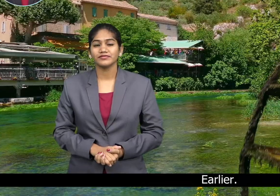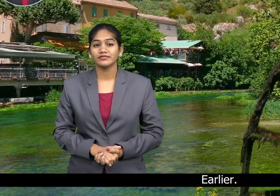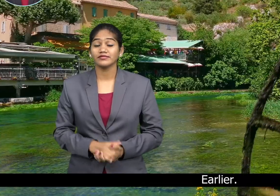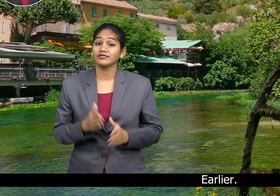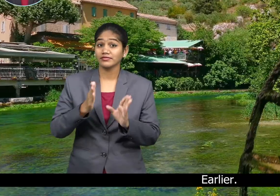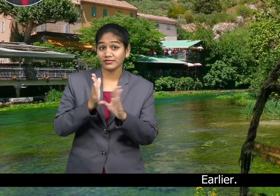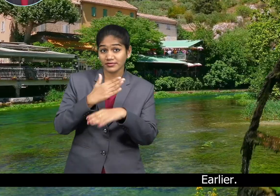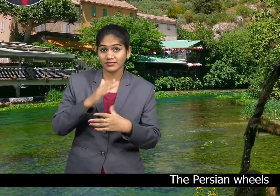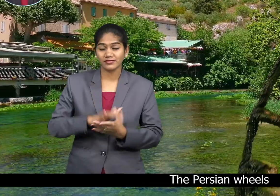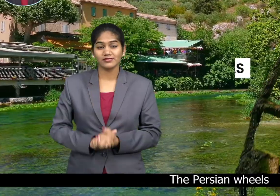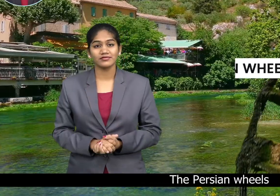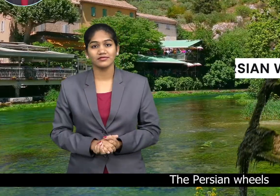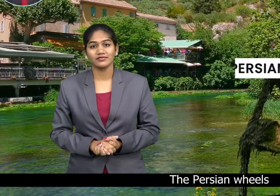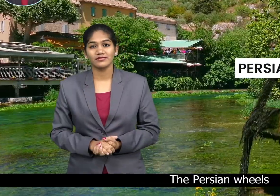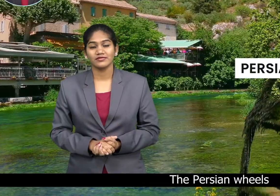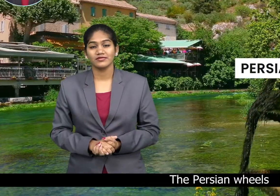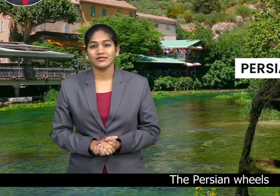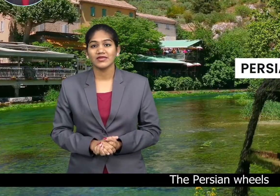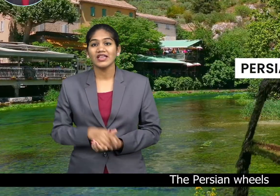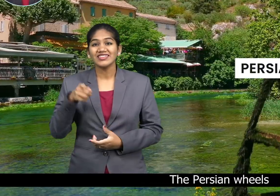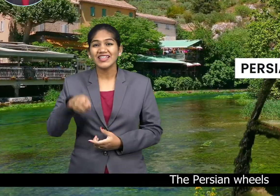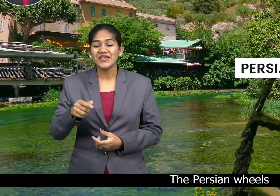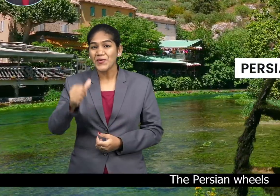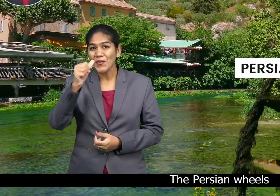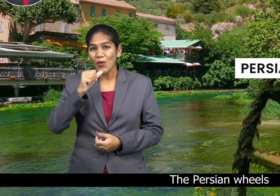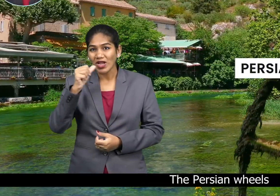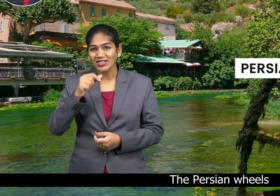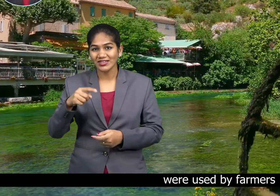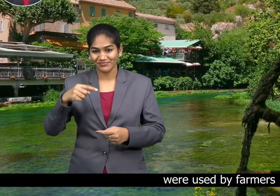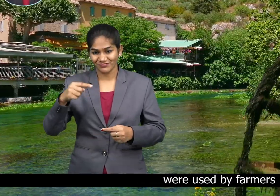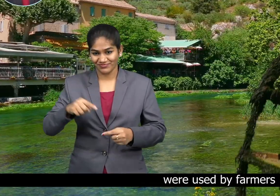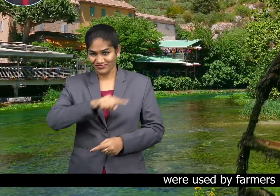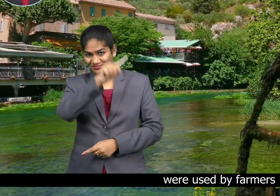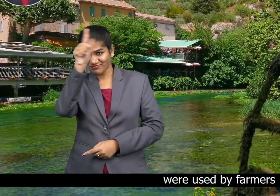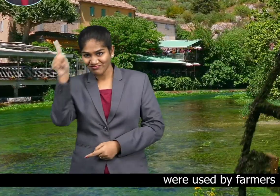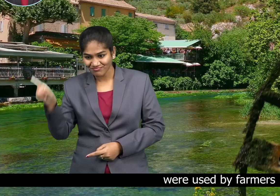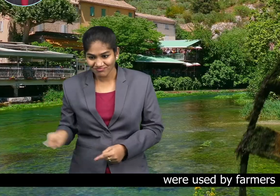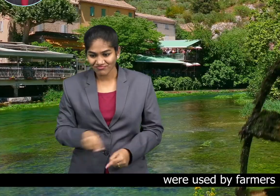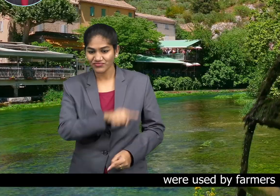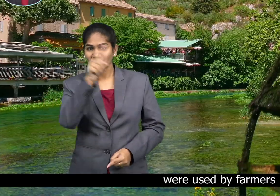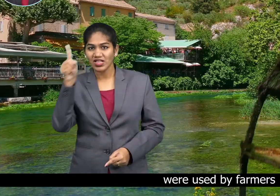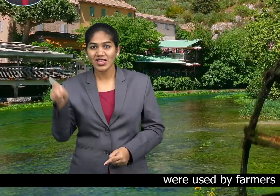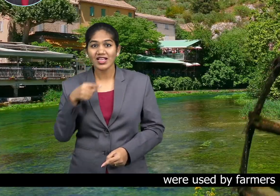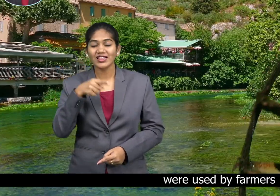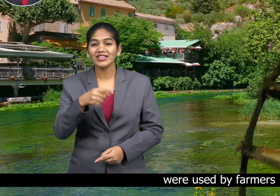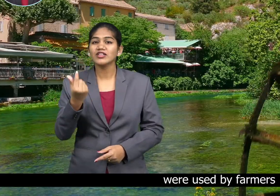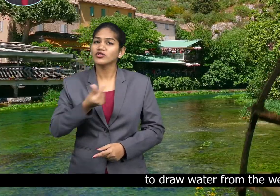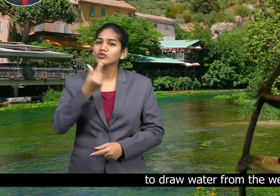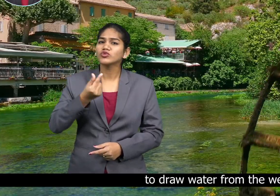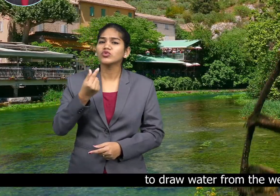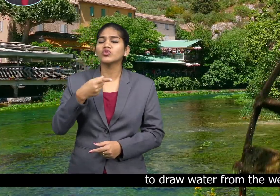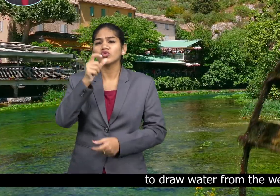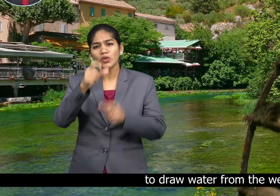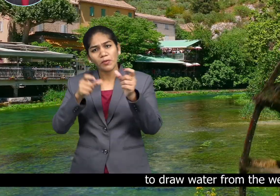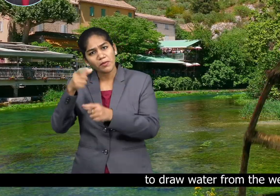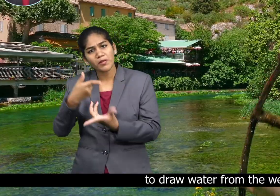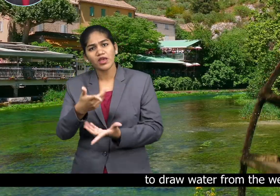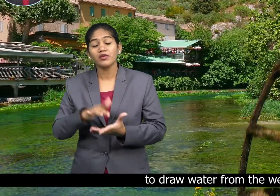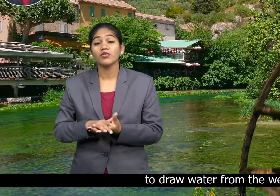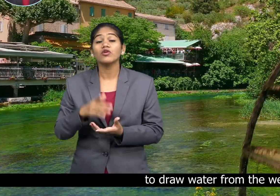Earlier, the Persian wheels were used by farmers to draw water